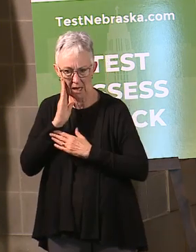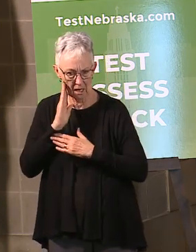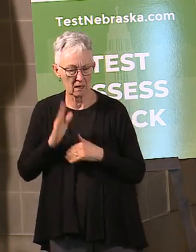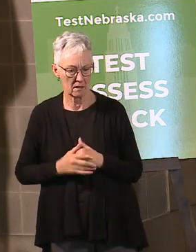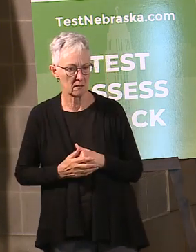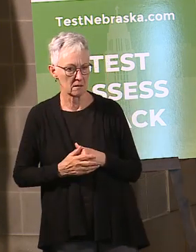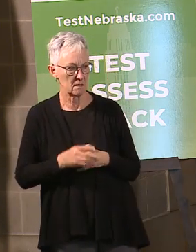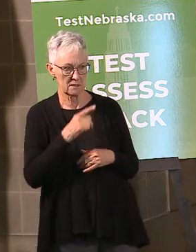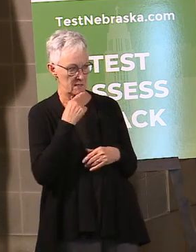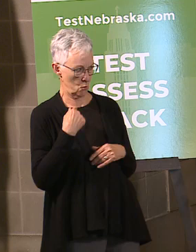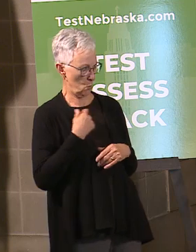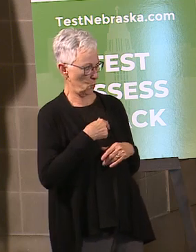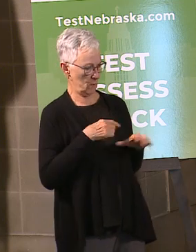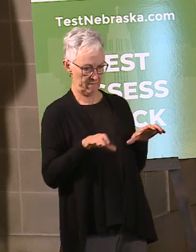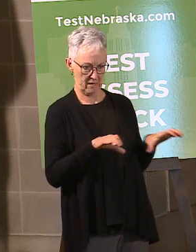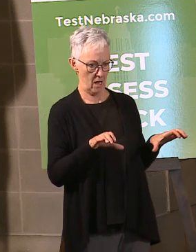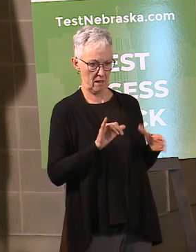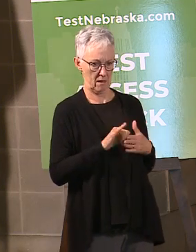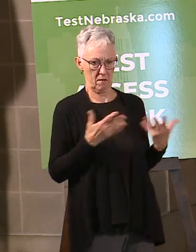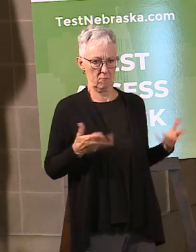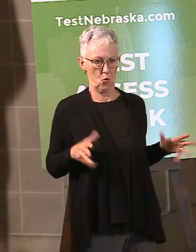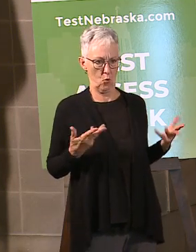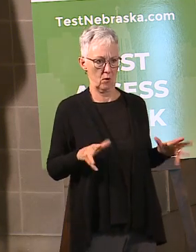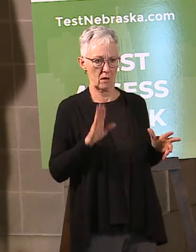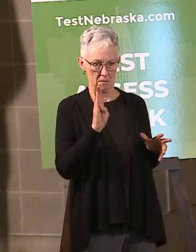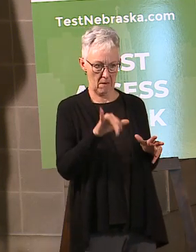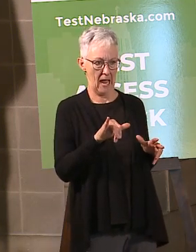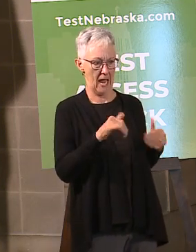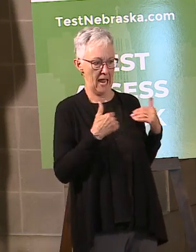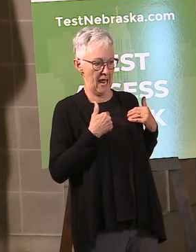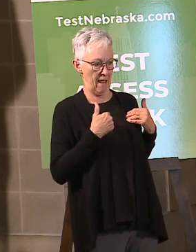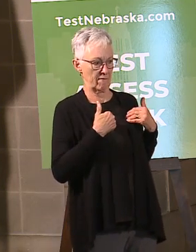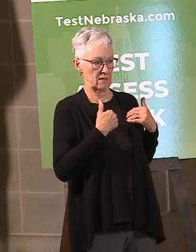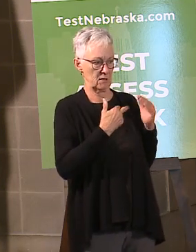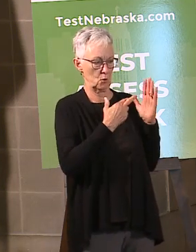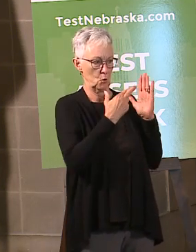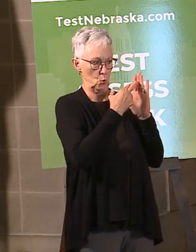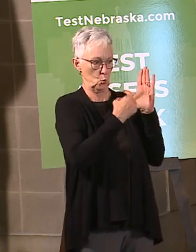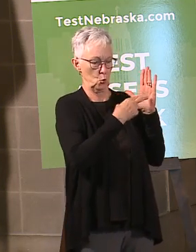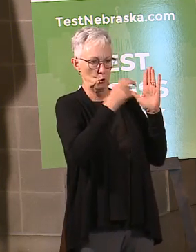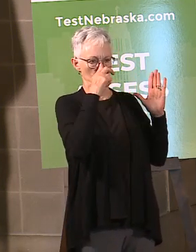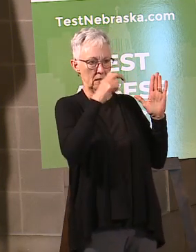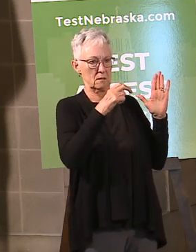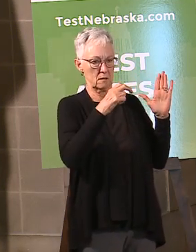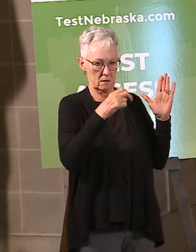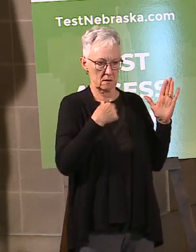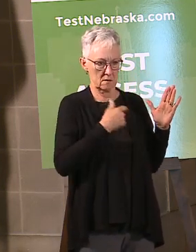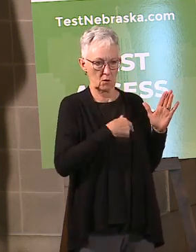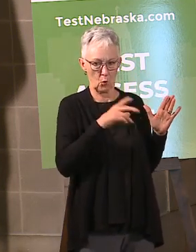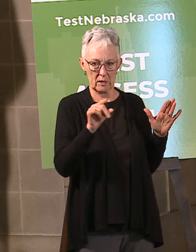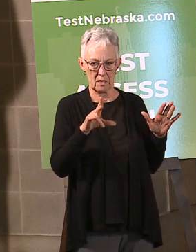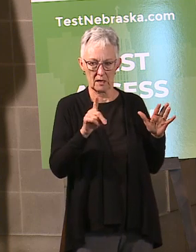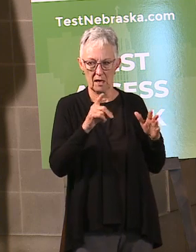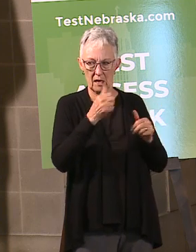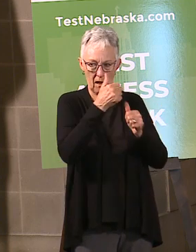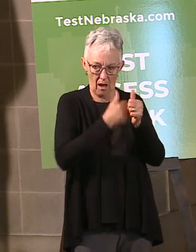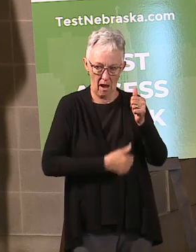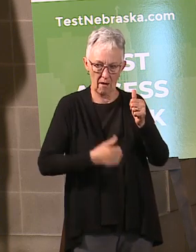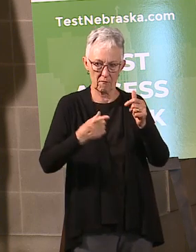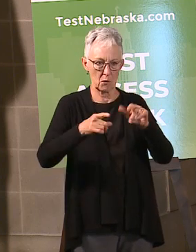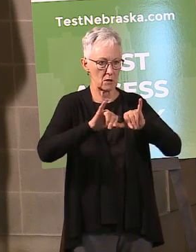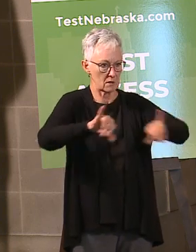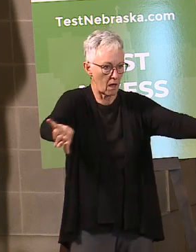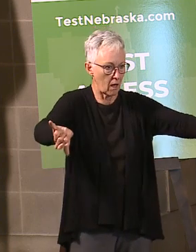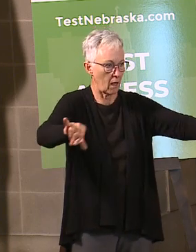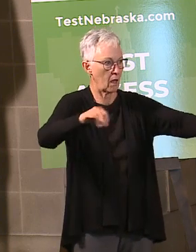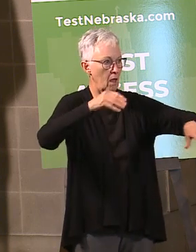done that with regard to this emergency, right? We've slowed society down to 5 miles an hour, and it's worked. We've preserved the